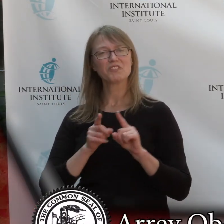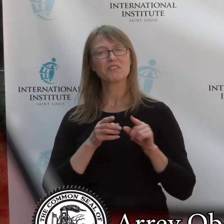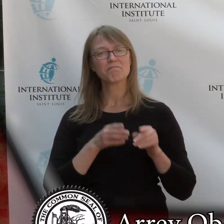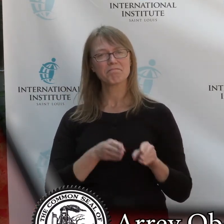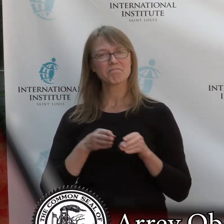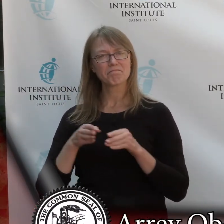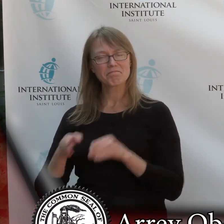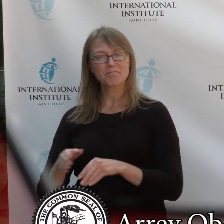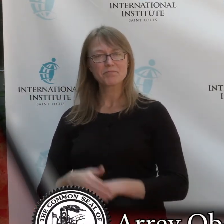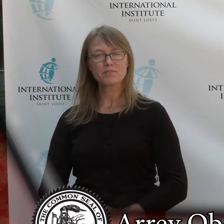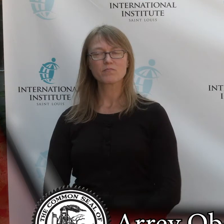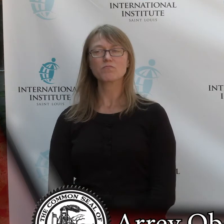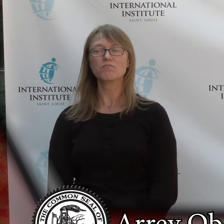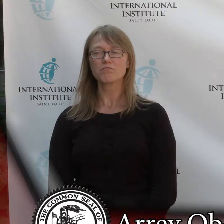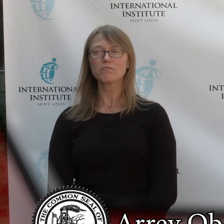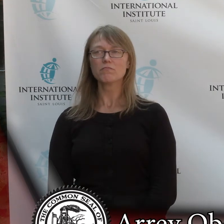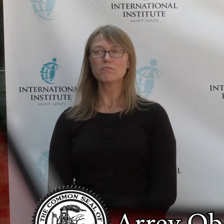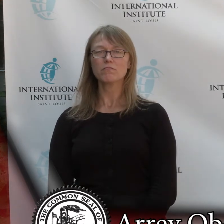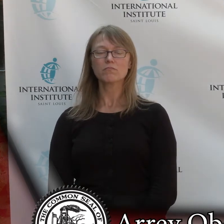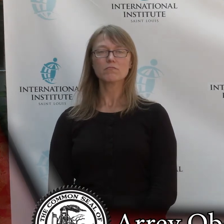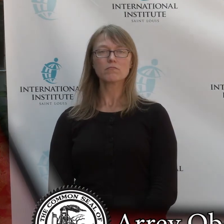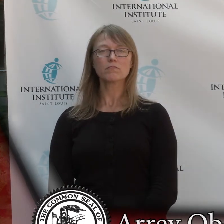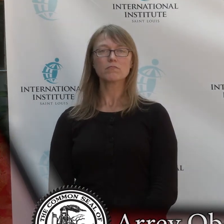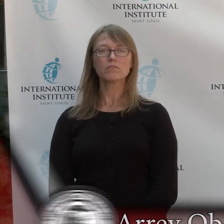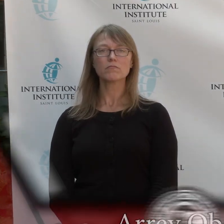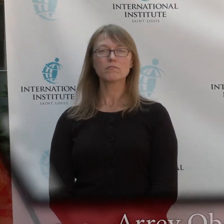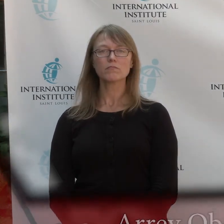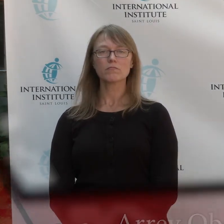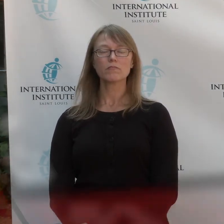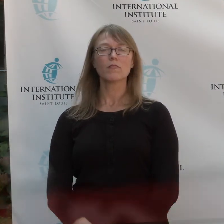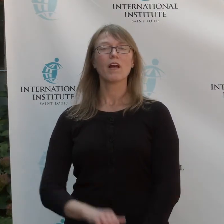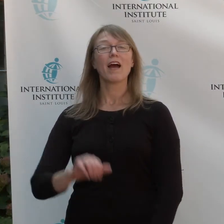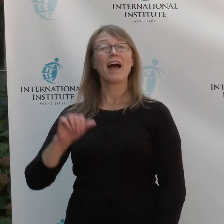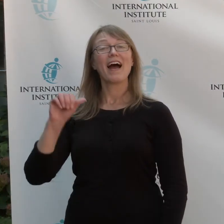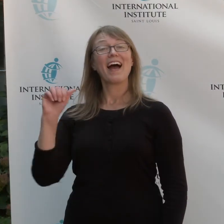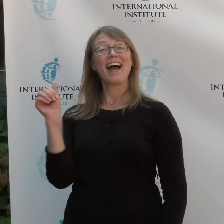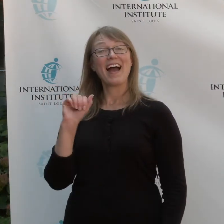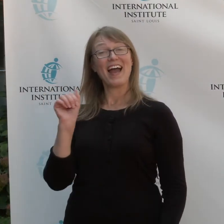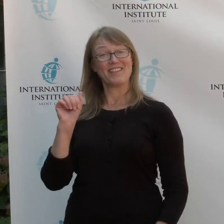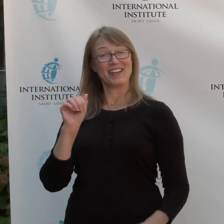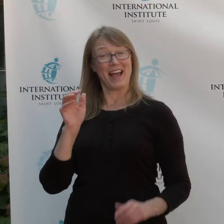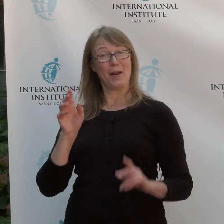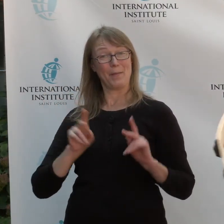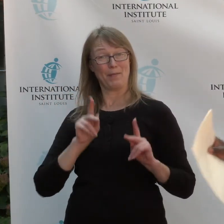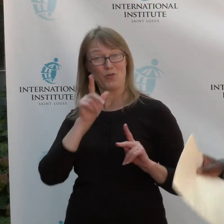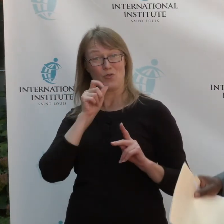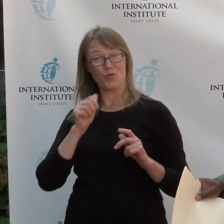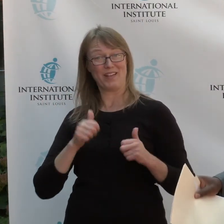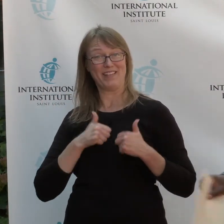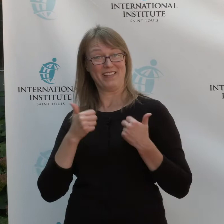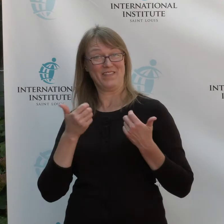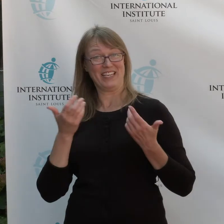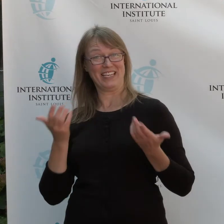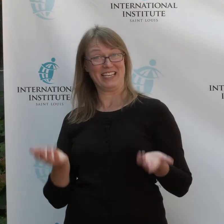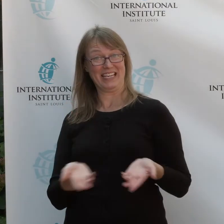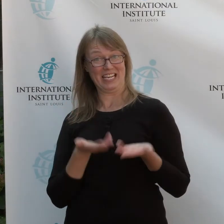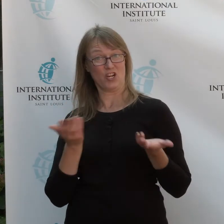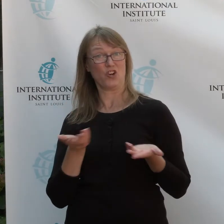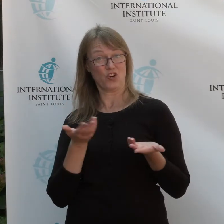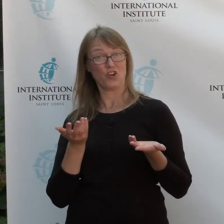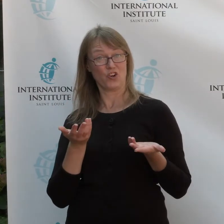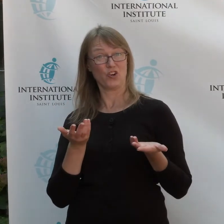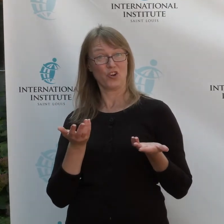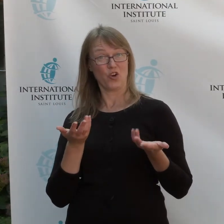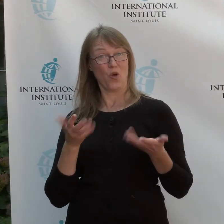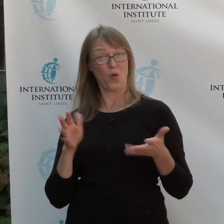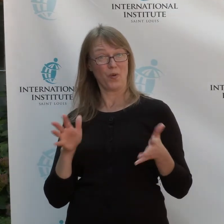for specifically the Afghan population has been with those who already have ties within the community